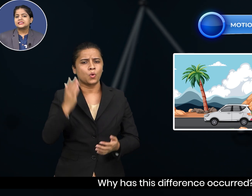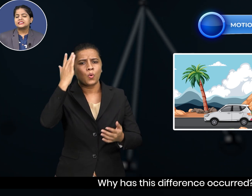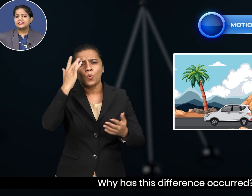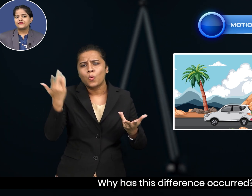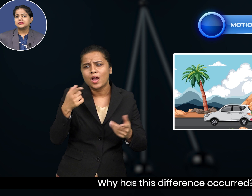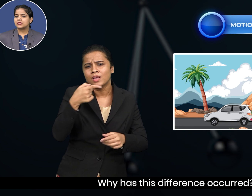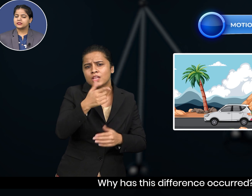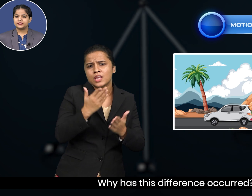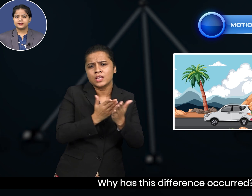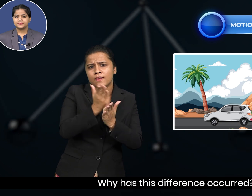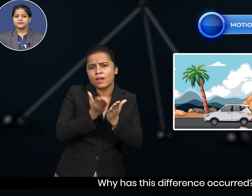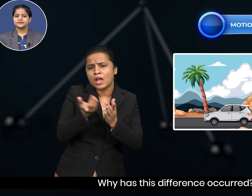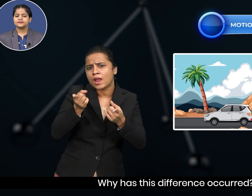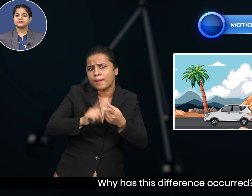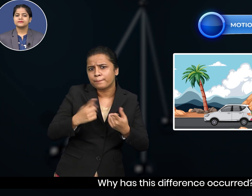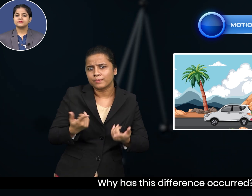Why has this difference occurred?